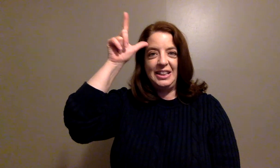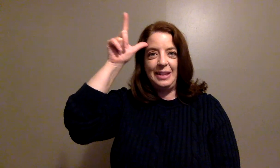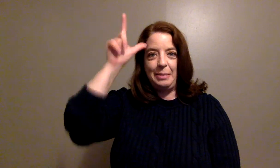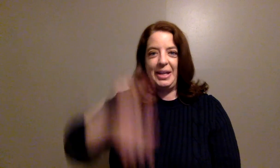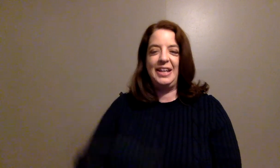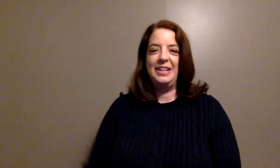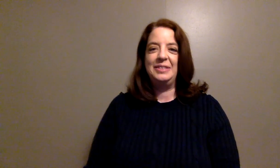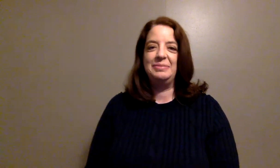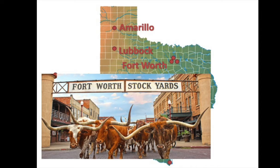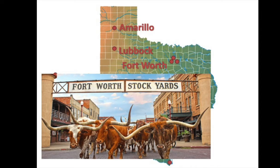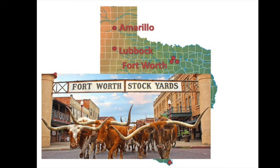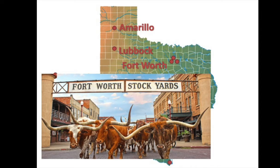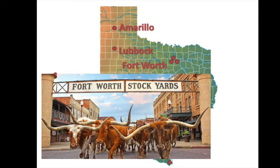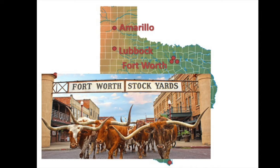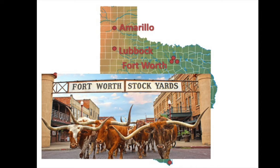Lubbock.